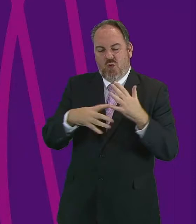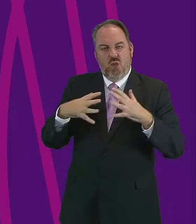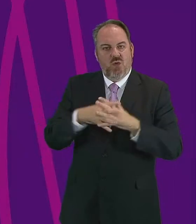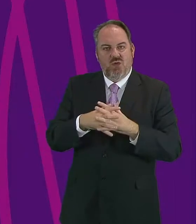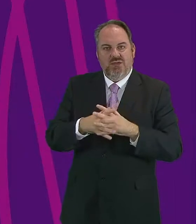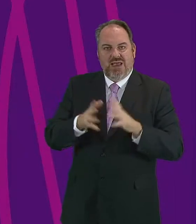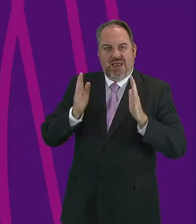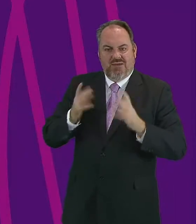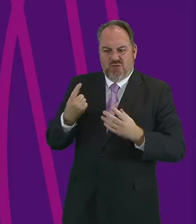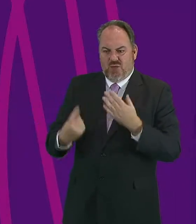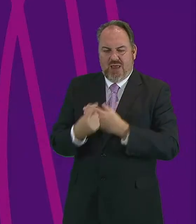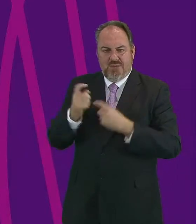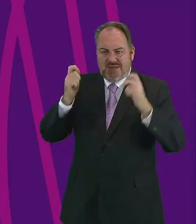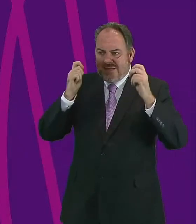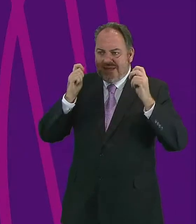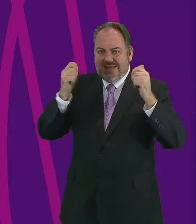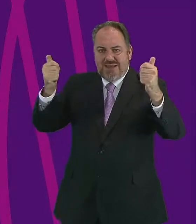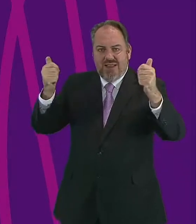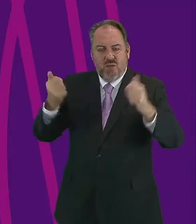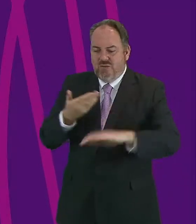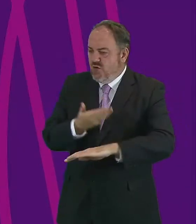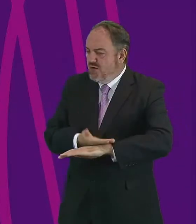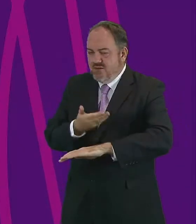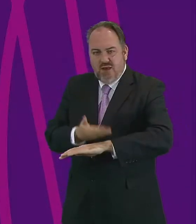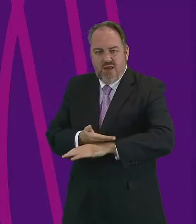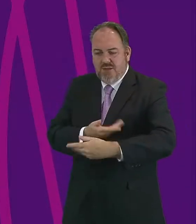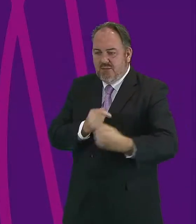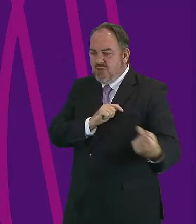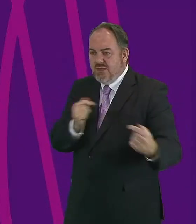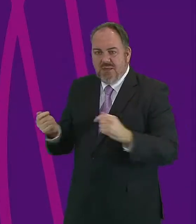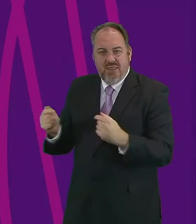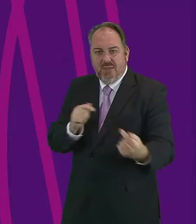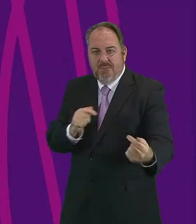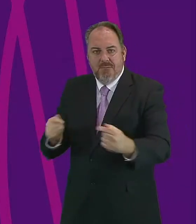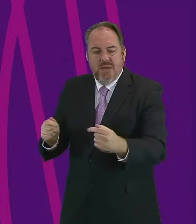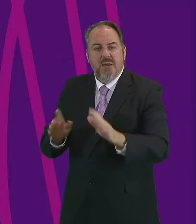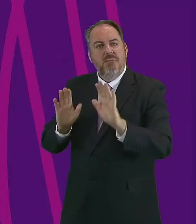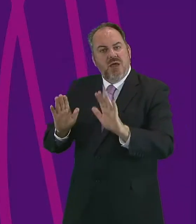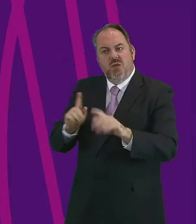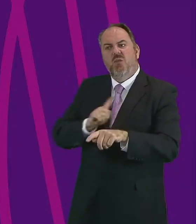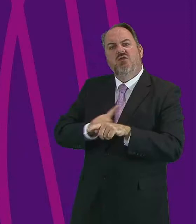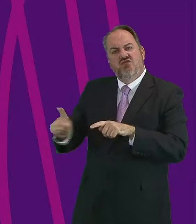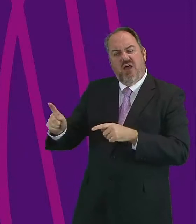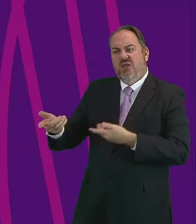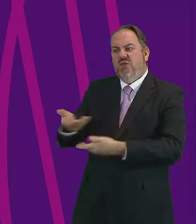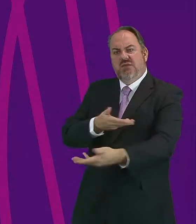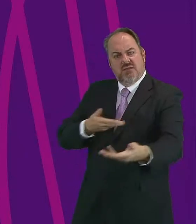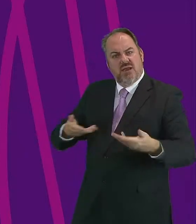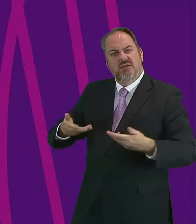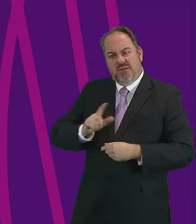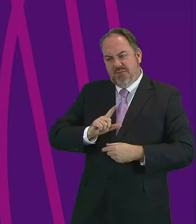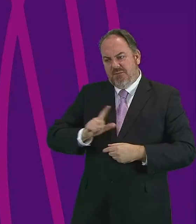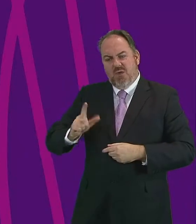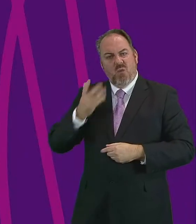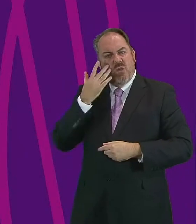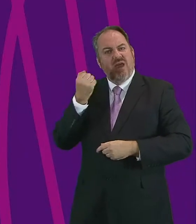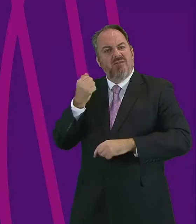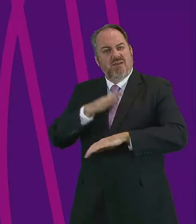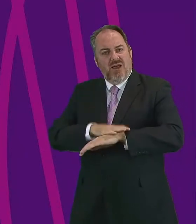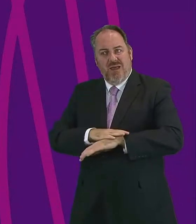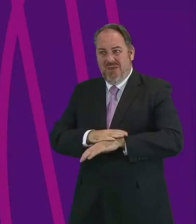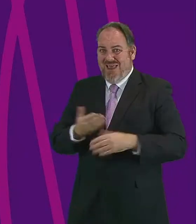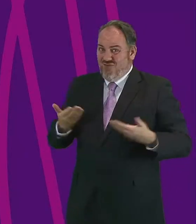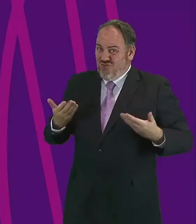remove restrictions, we'll want to remove them from our fellow citizens at the earliest possible opportunity. We must recognise we are dealing with a public